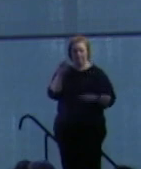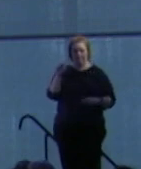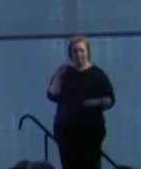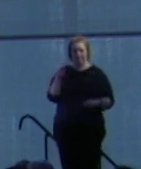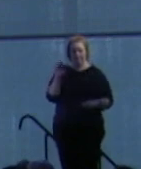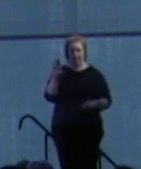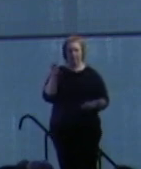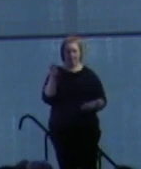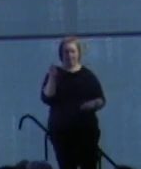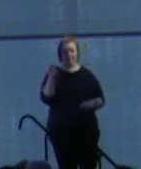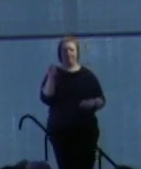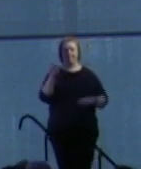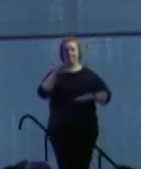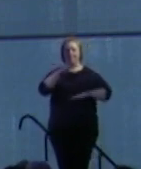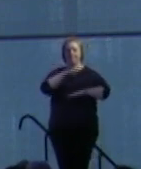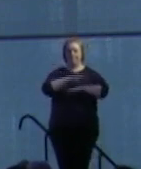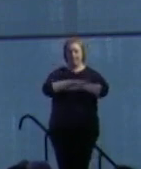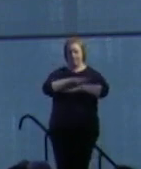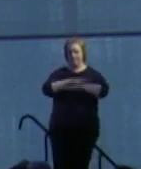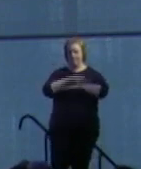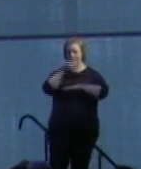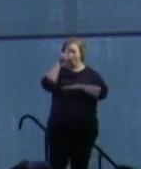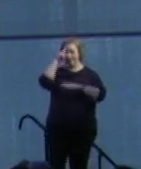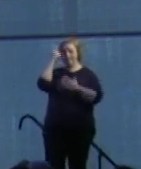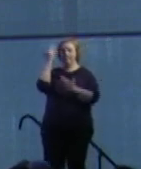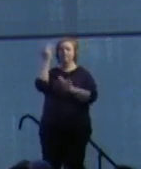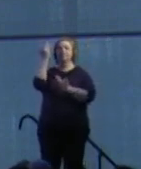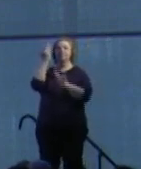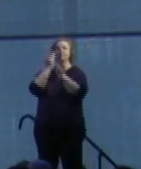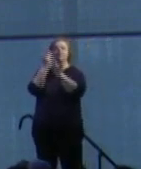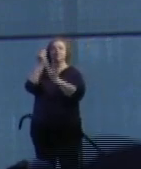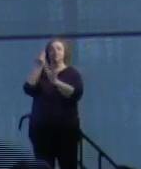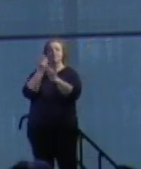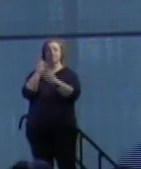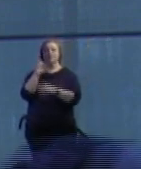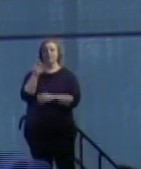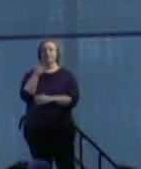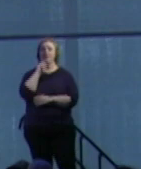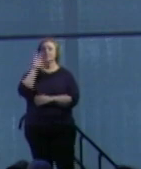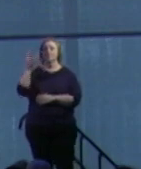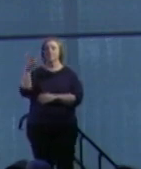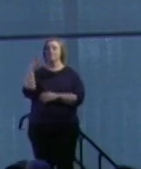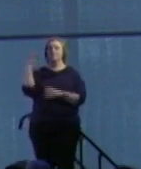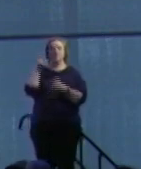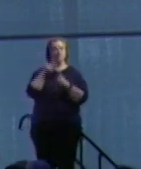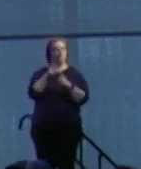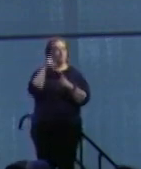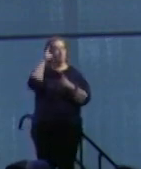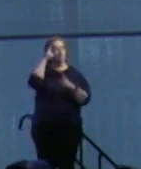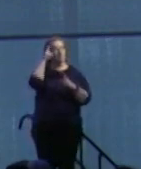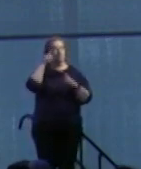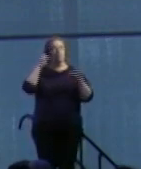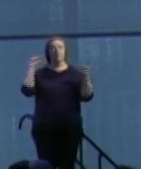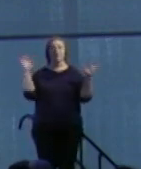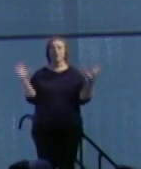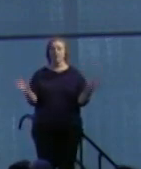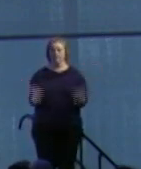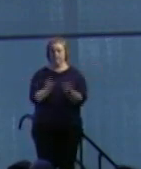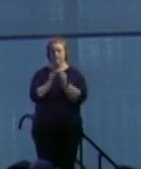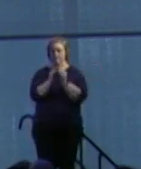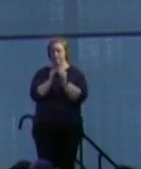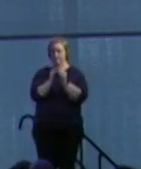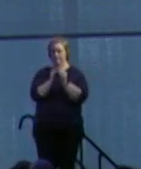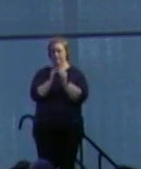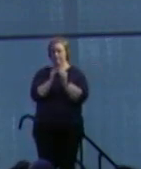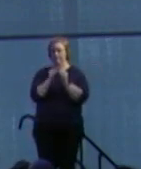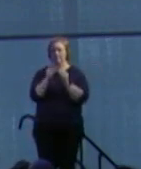because after all, seance is really just a French word for assembly. And